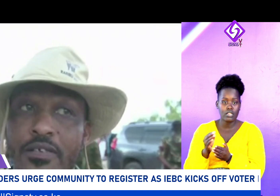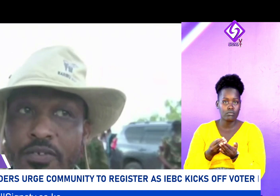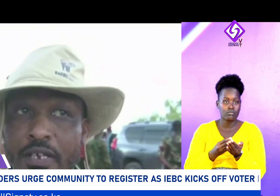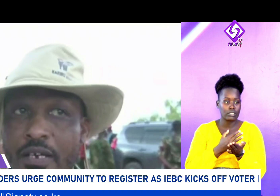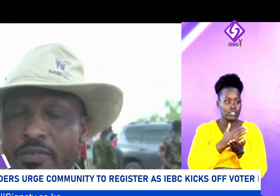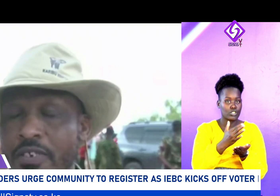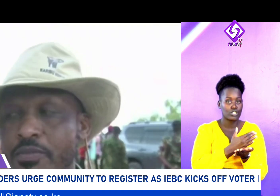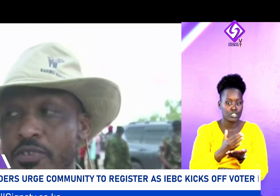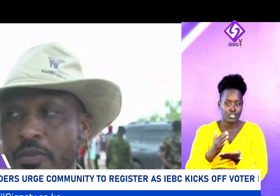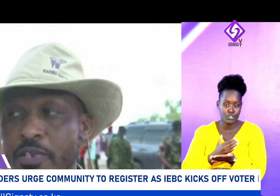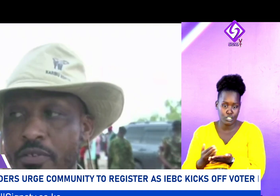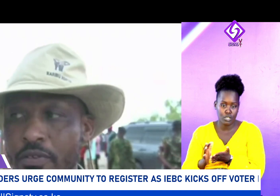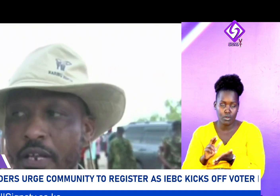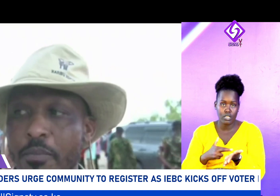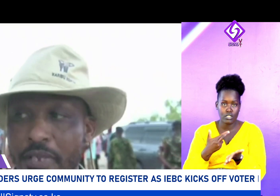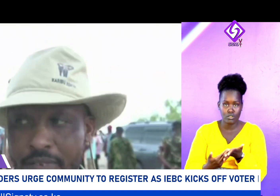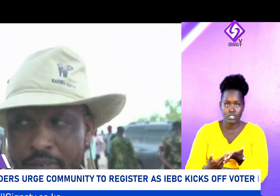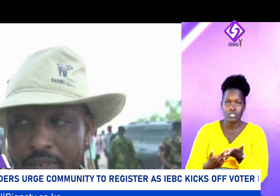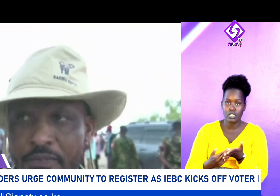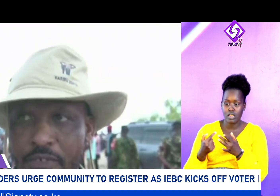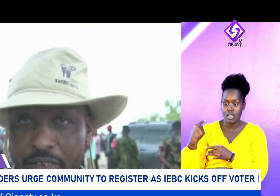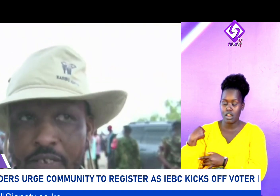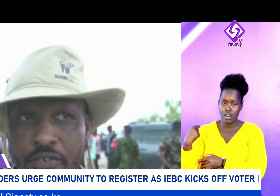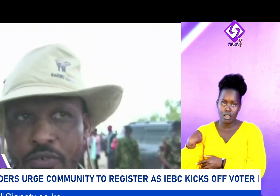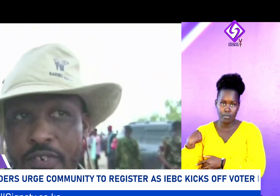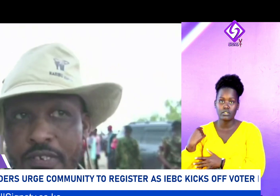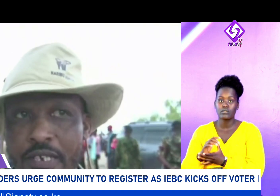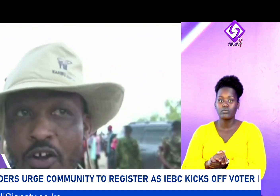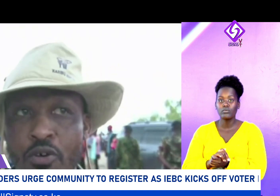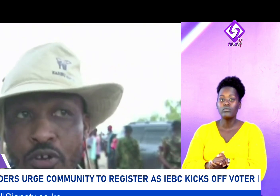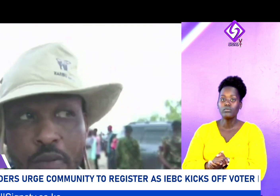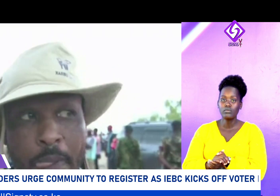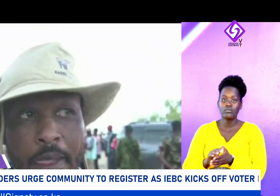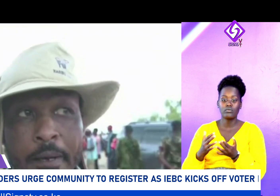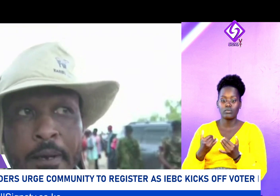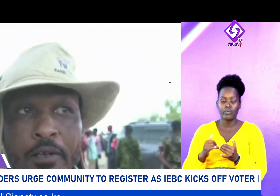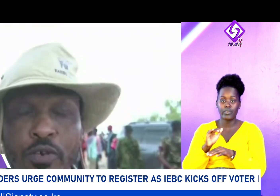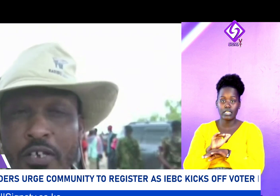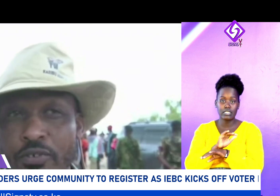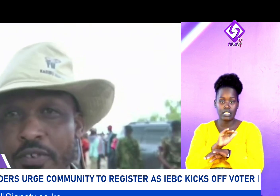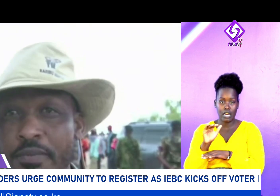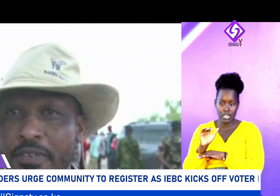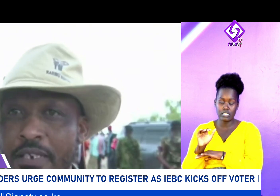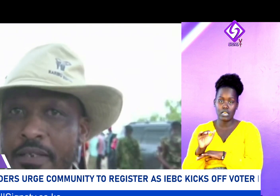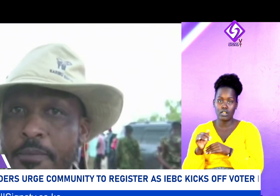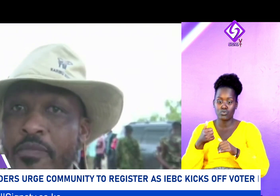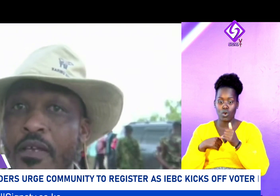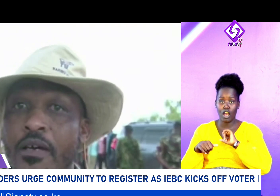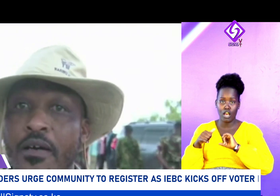resources are actually distributed based on the numbers, the voters. So it is a call to action, especially for